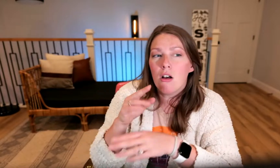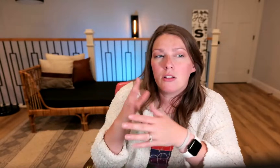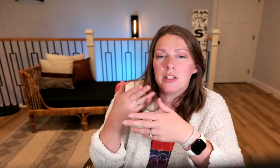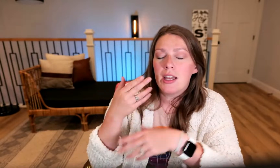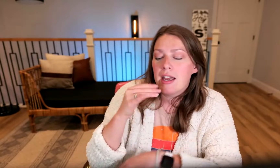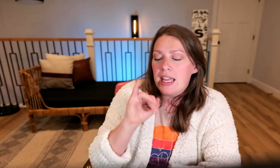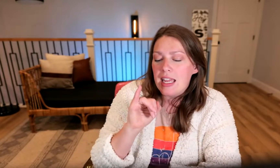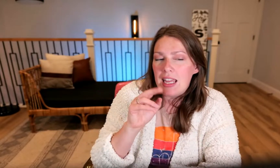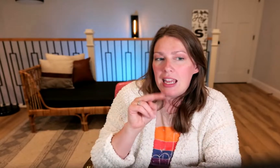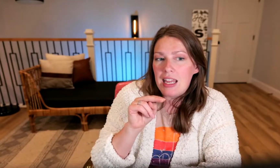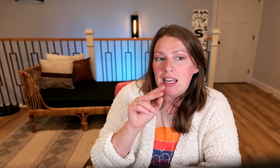called